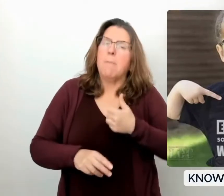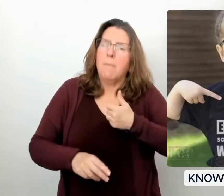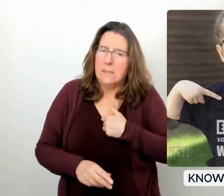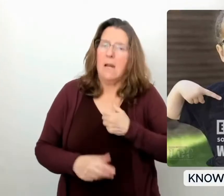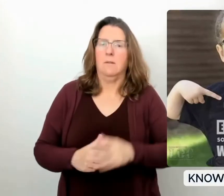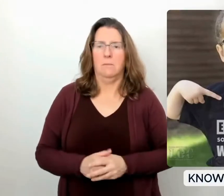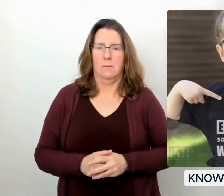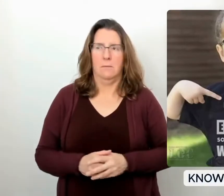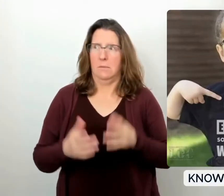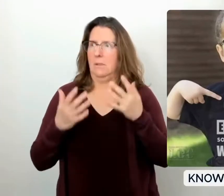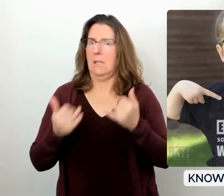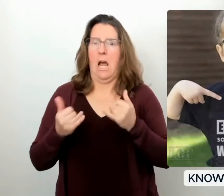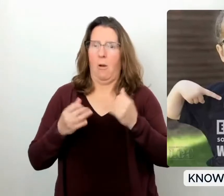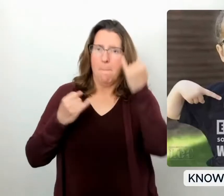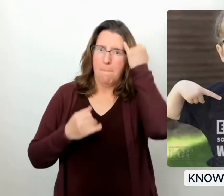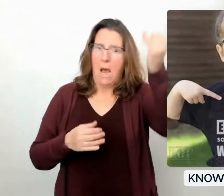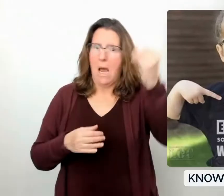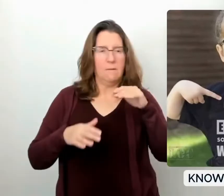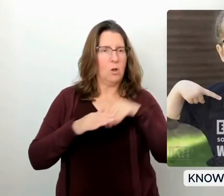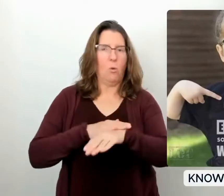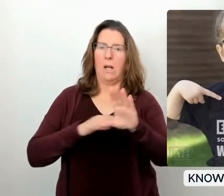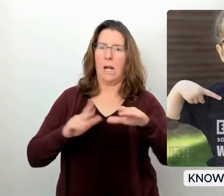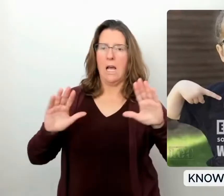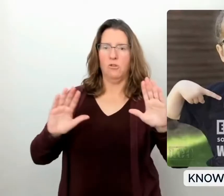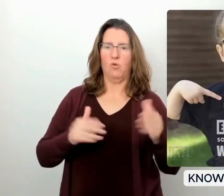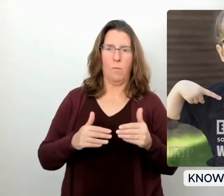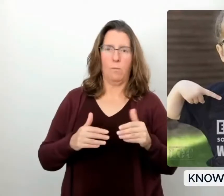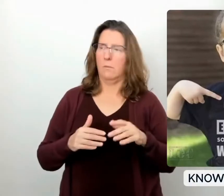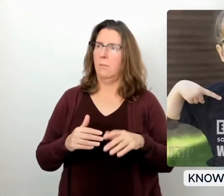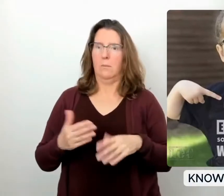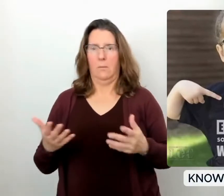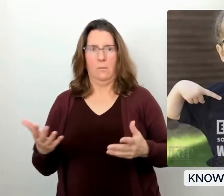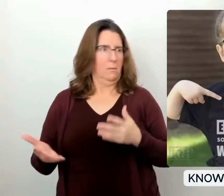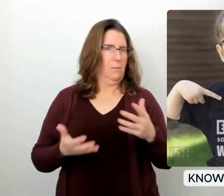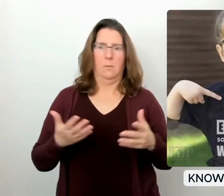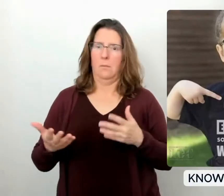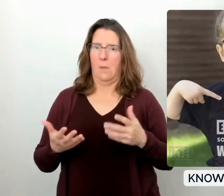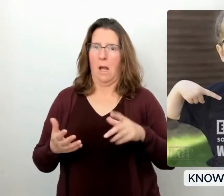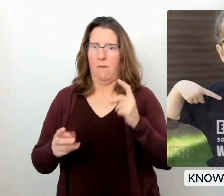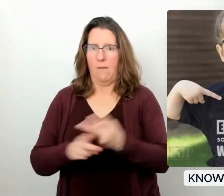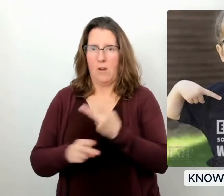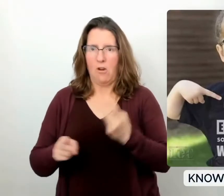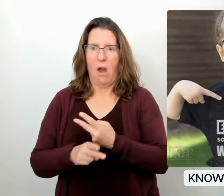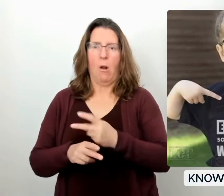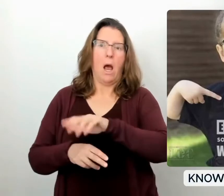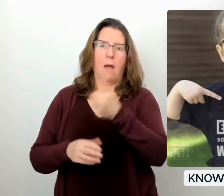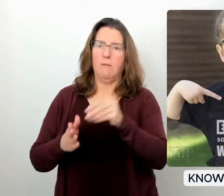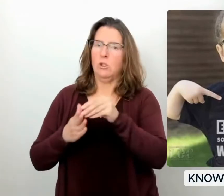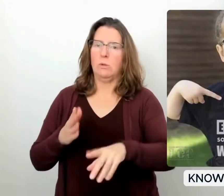myself. We can't project our expectations onto our students. They will come with their own behaviors and interests.